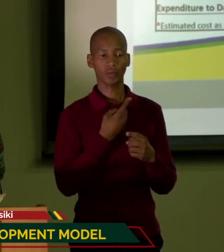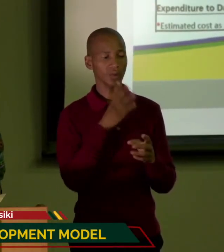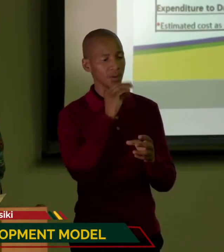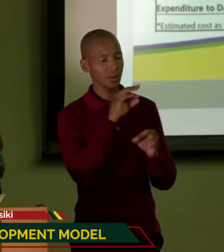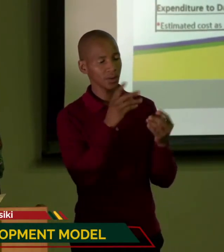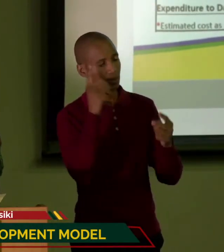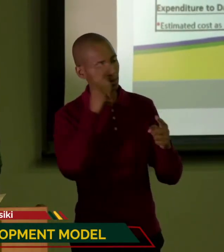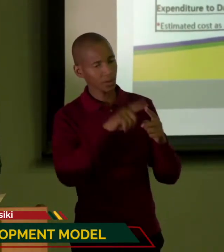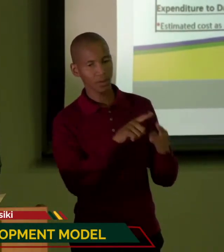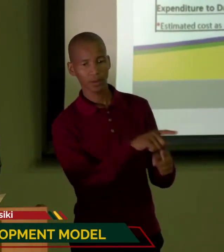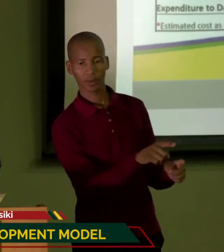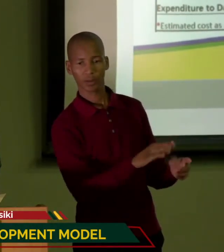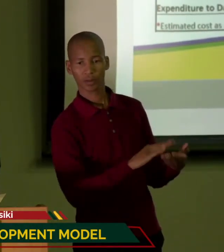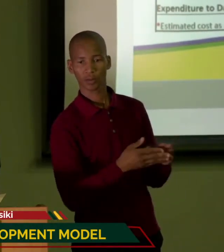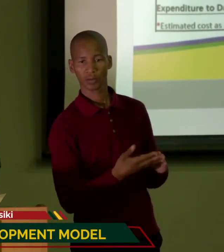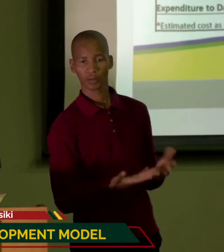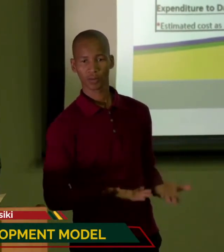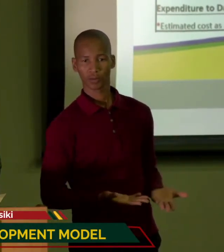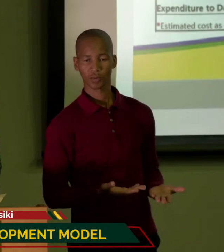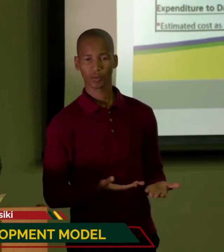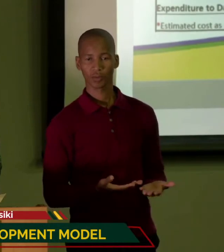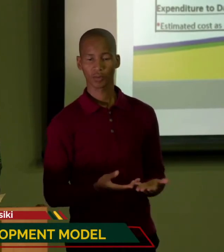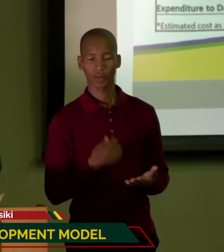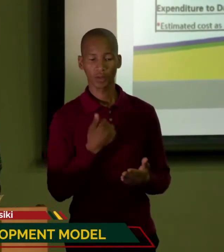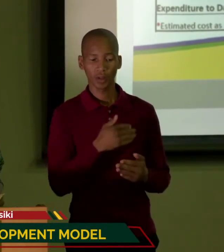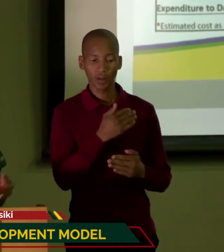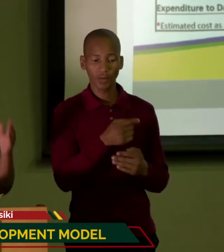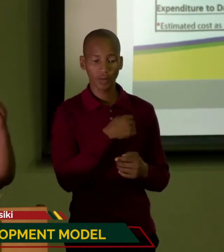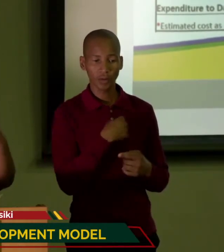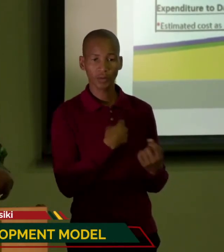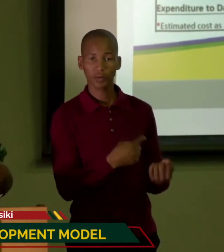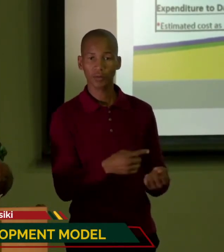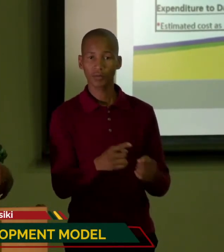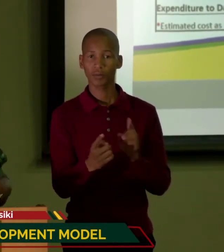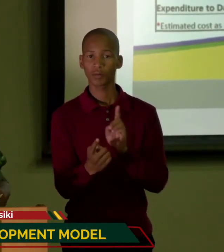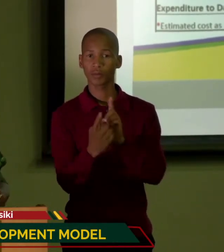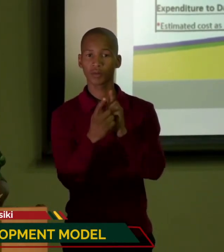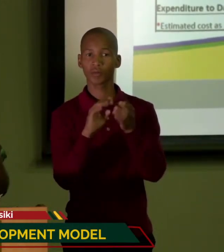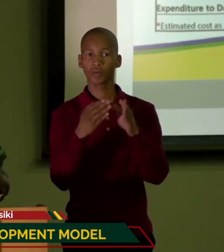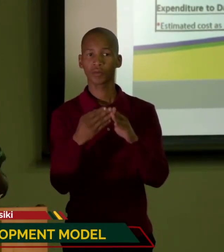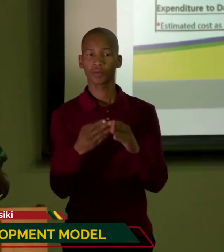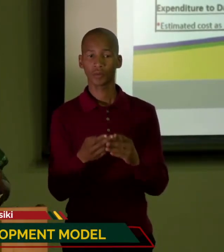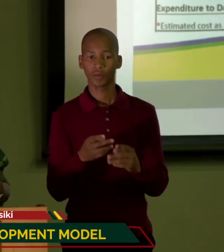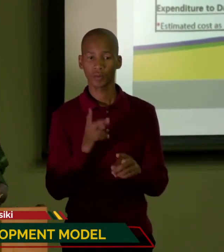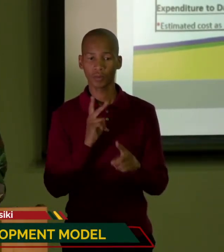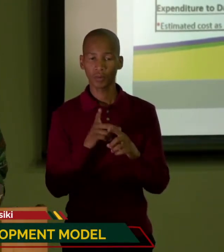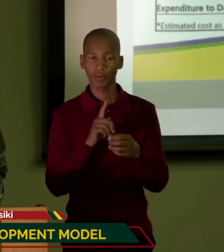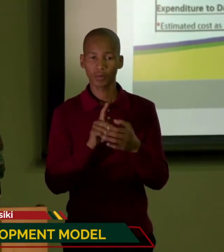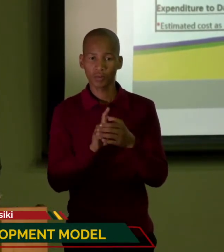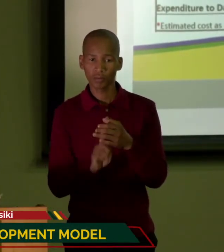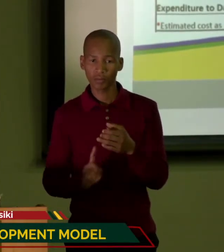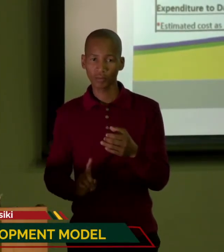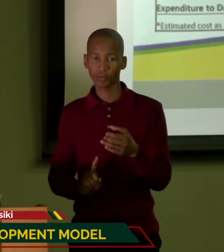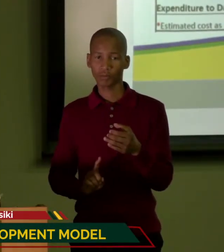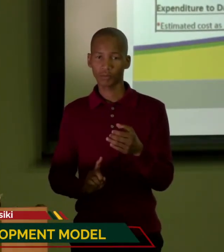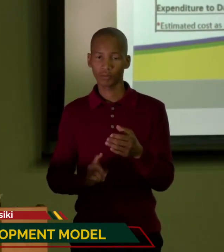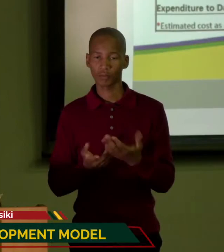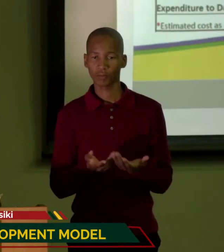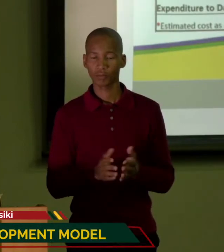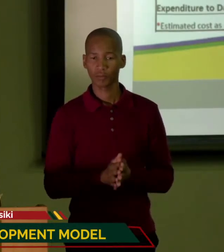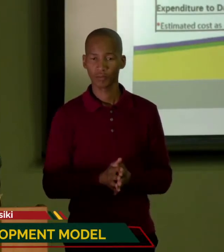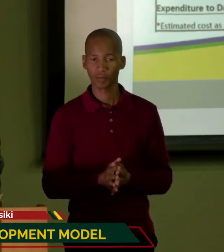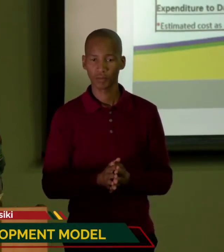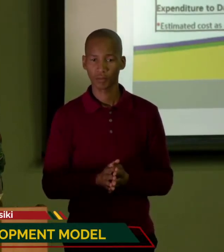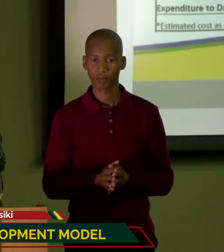yabantu. Angasithi xa siye ebantwini, angathi hayi ndim lo bethile, ngoba sothatha into ethathe babantu